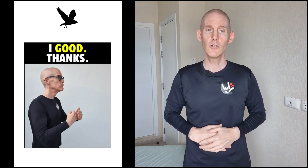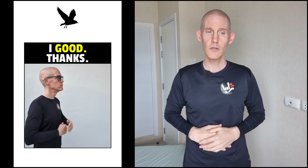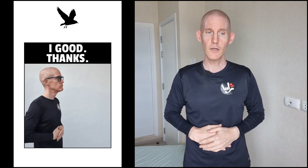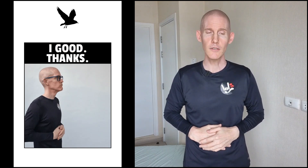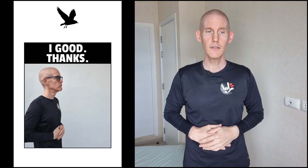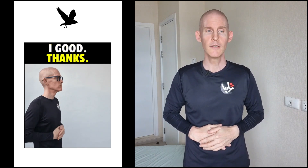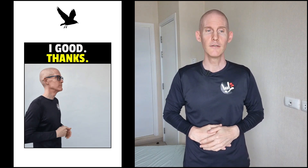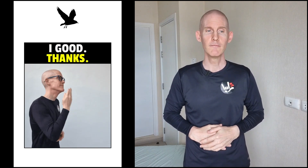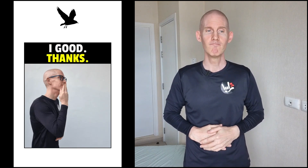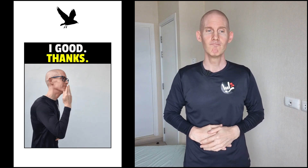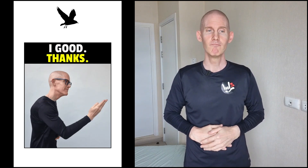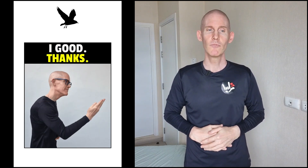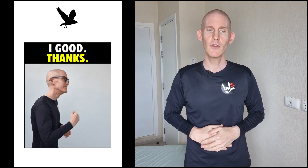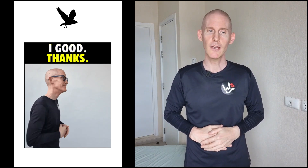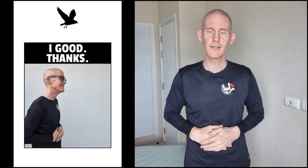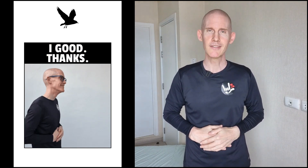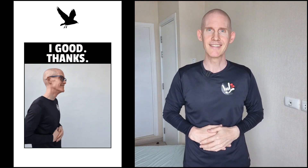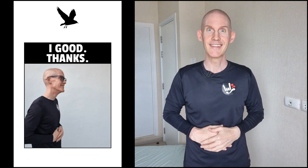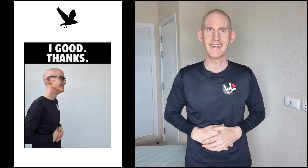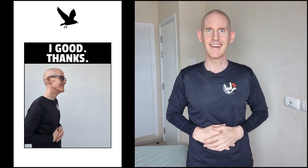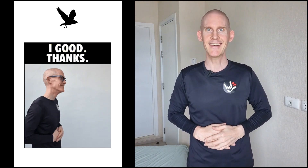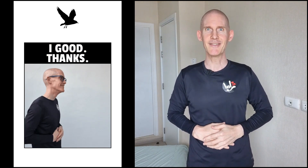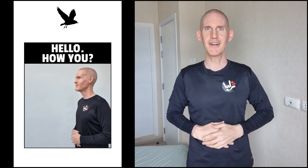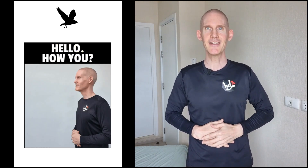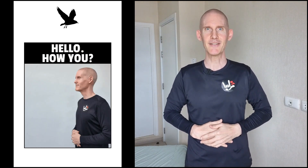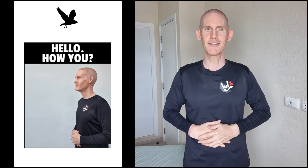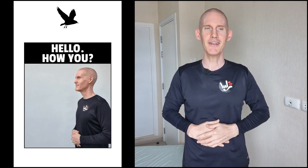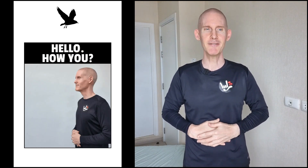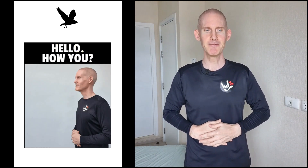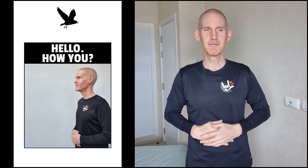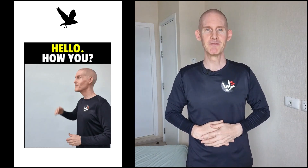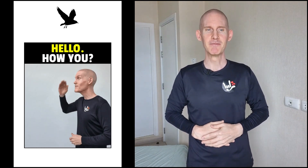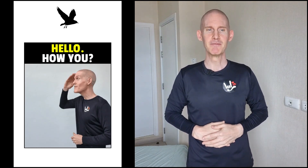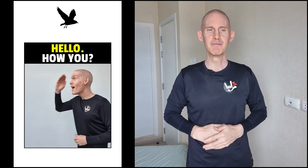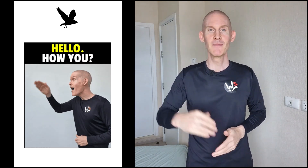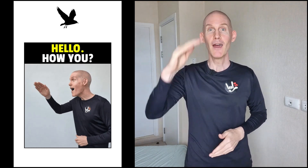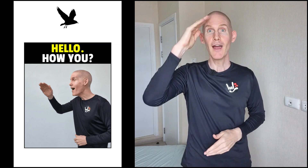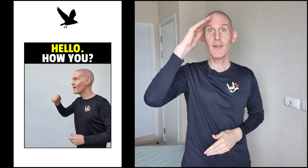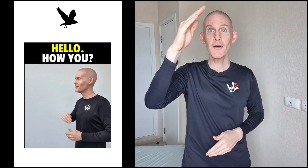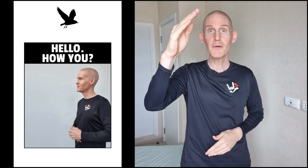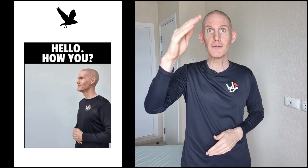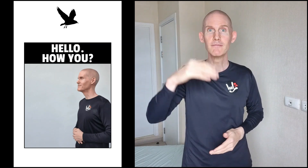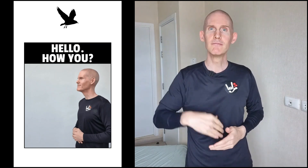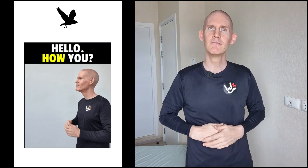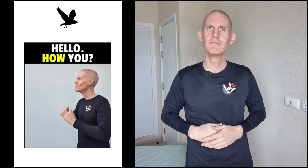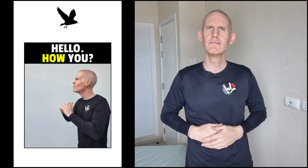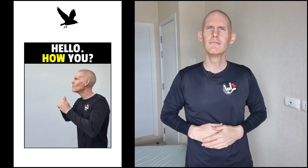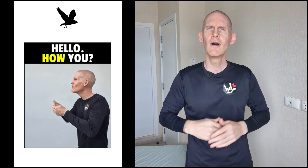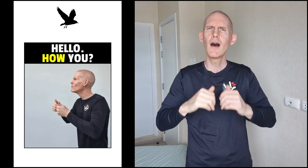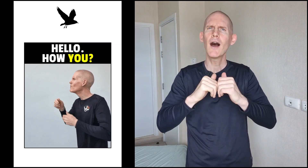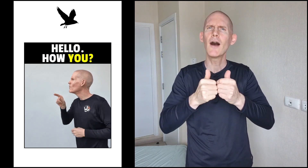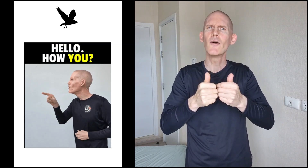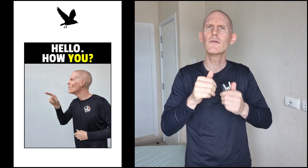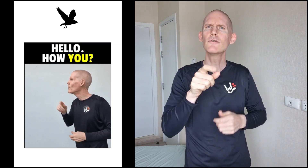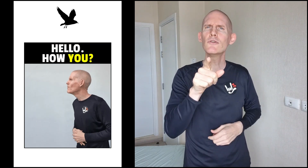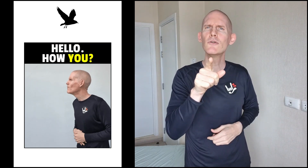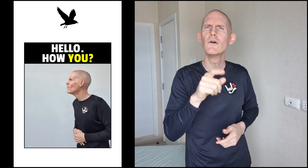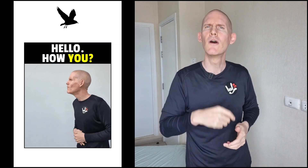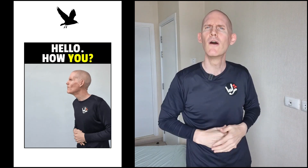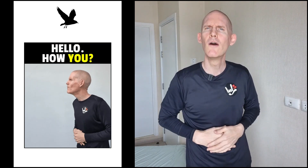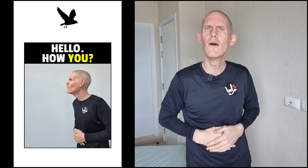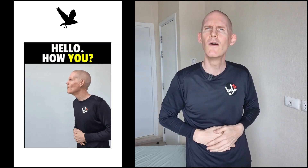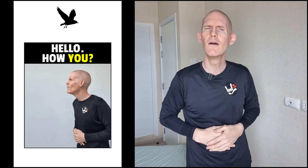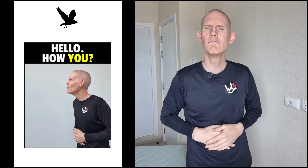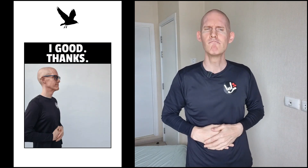I, good, thanks. All right, you ready? Let's sign. Hello, how